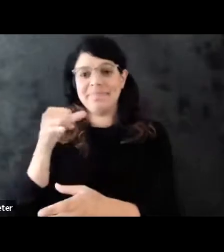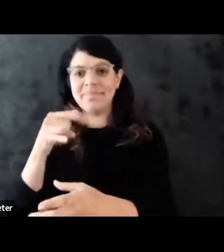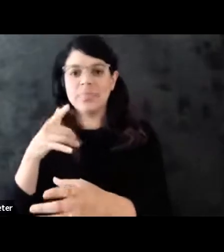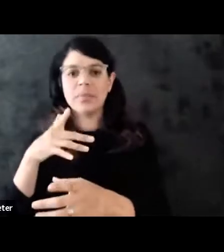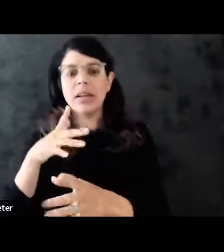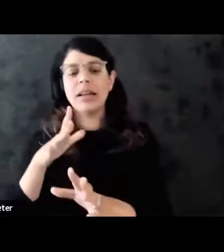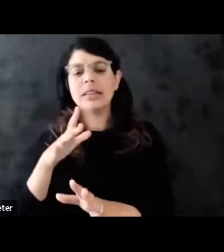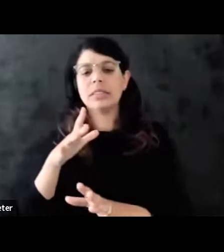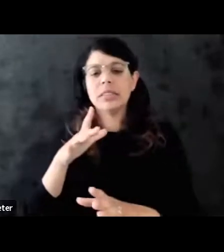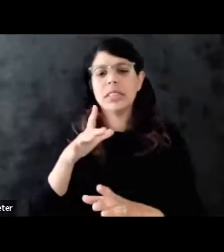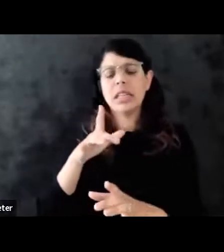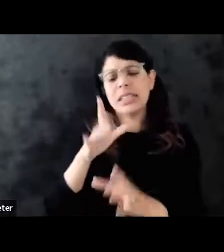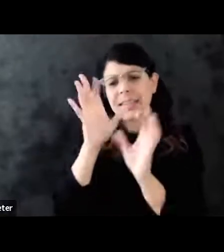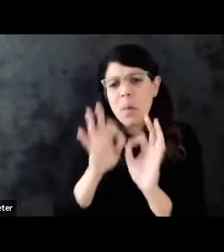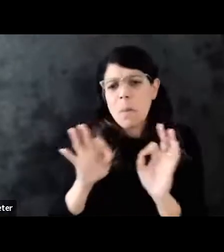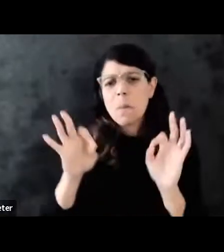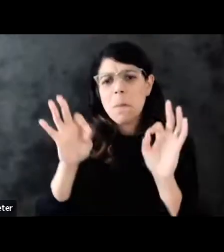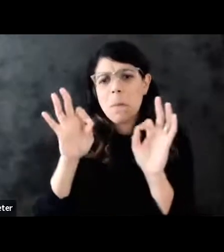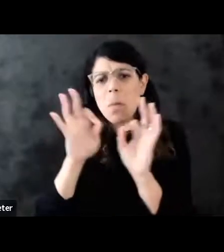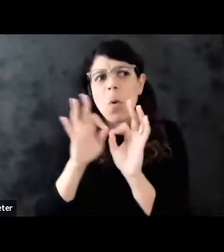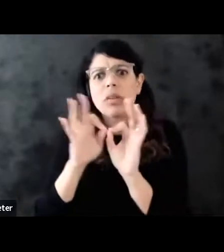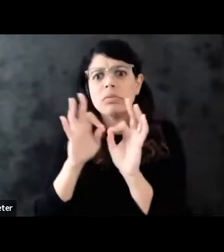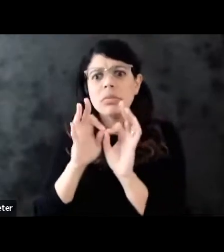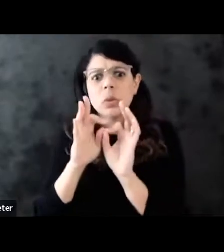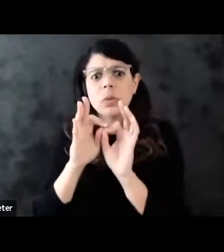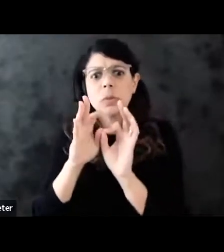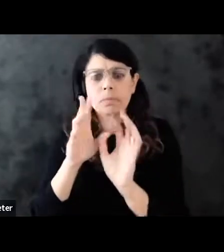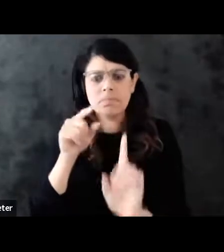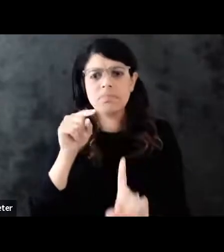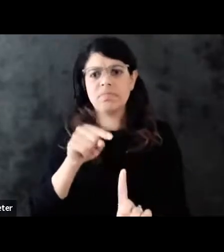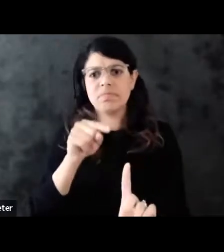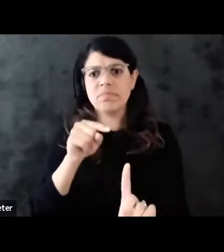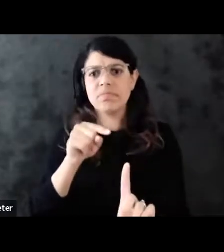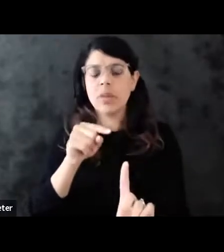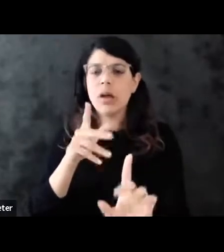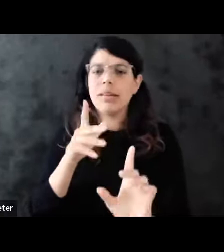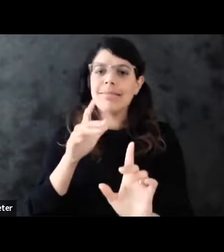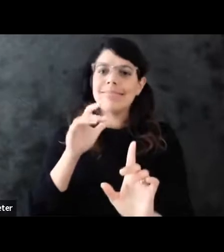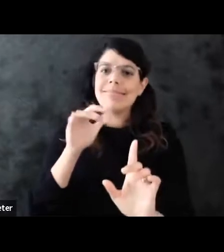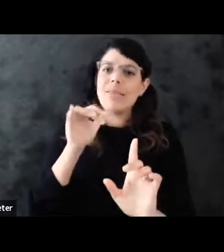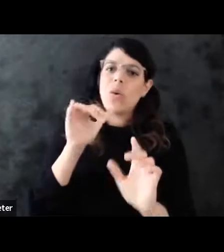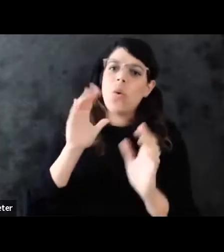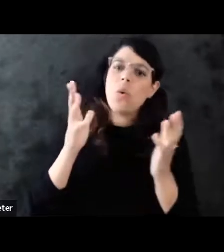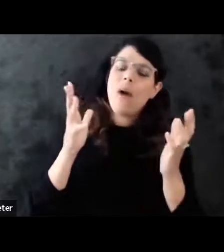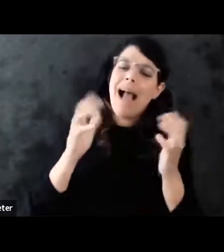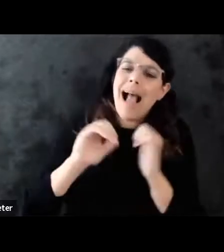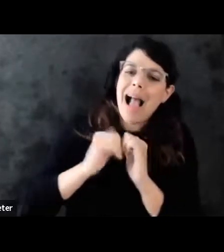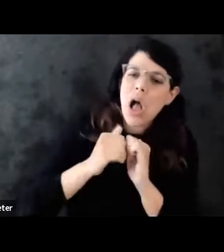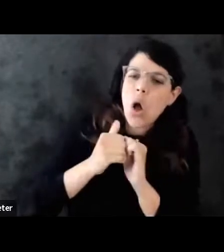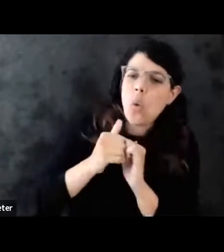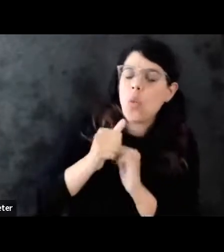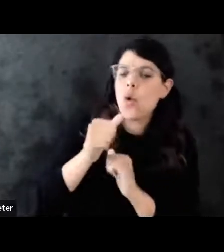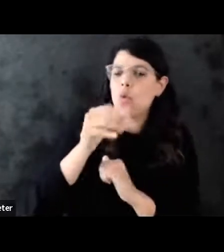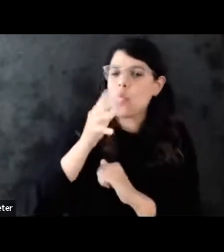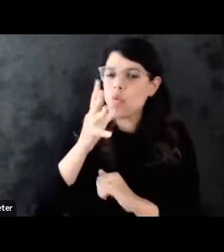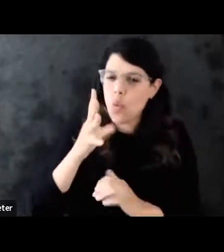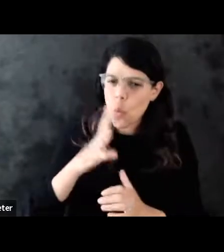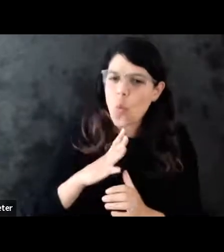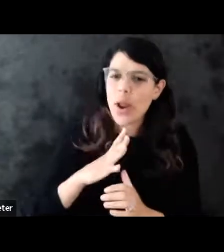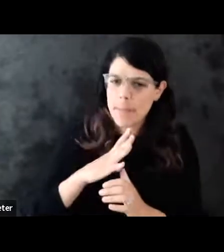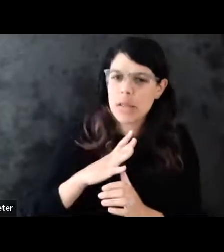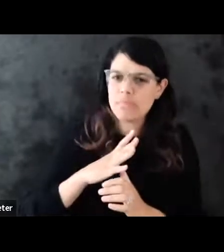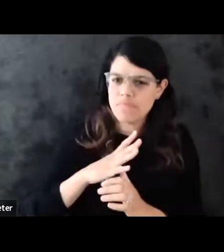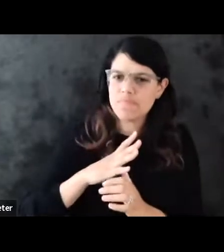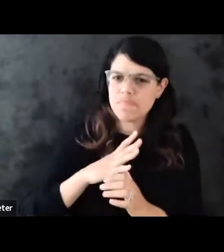that women play historically and now. One of the things that I was brought out in my courses that spoke